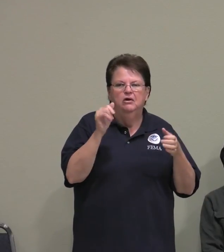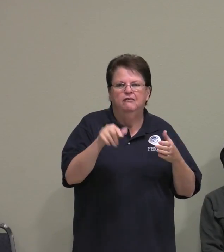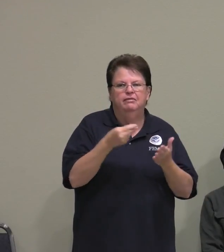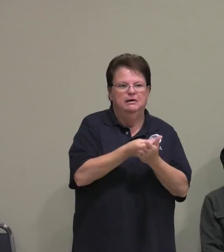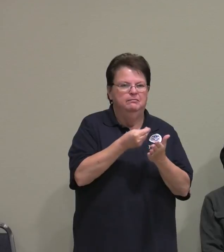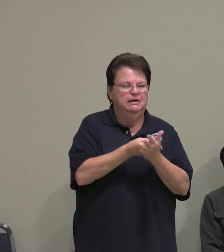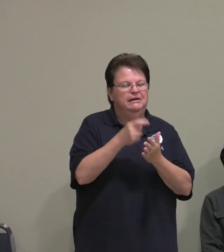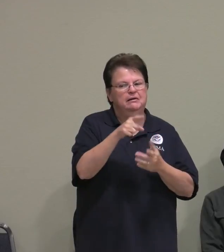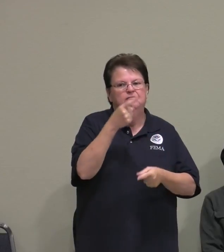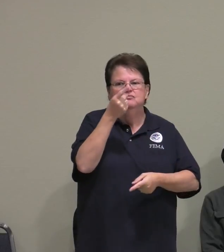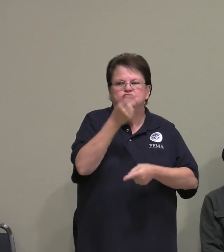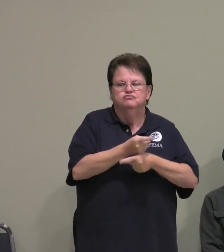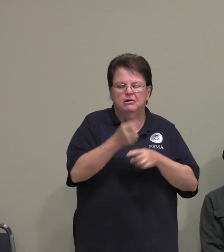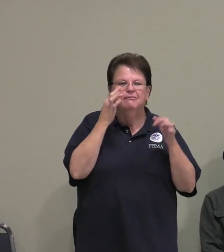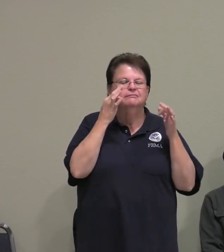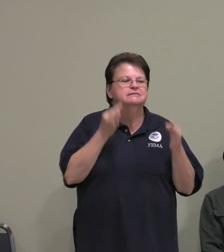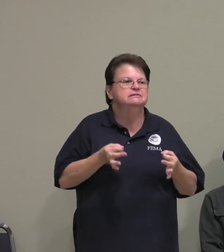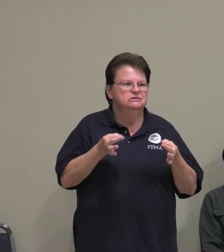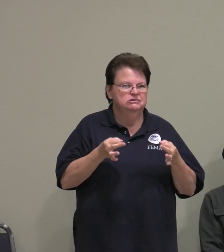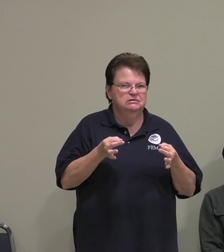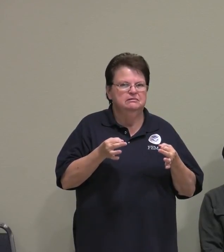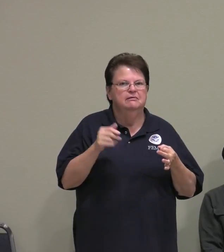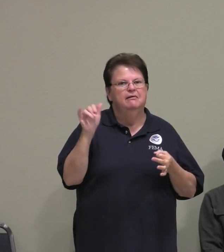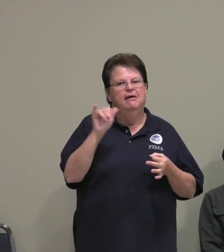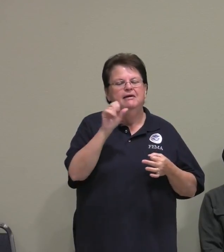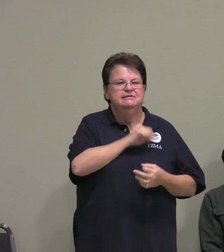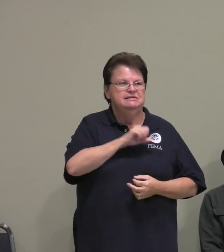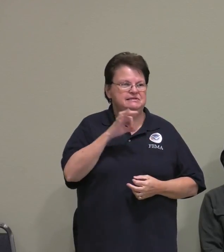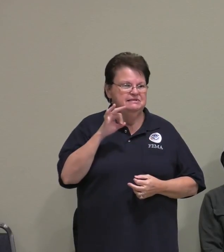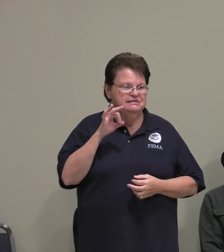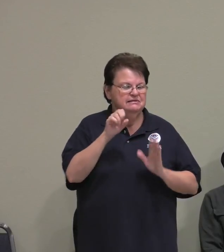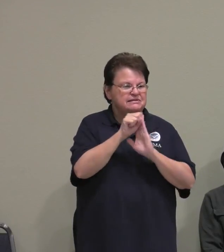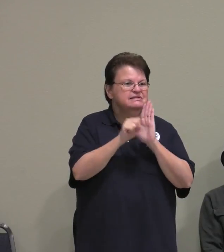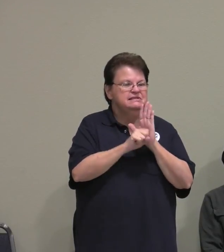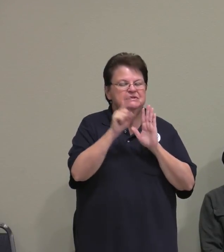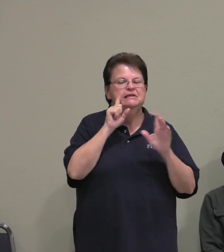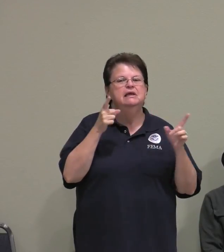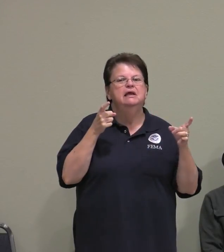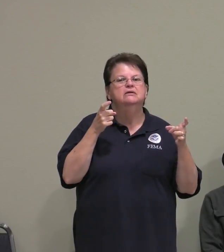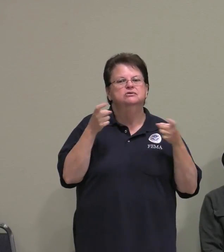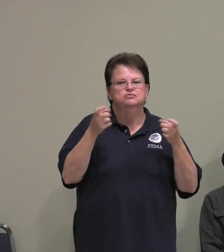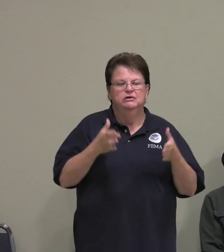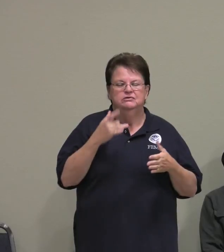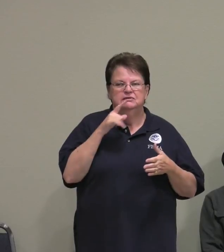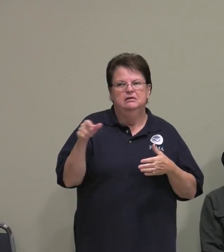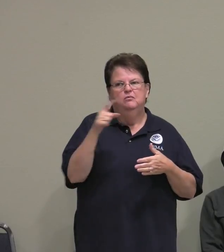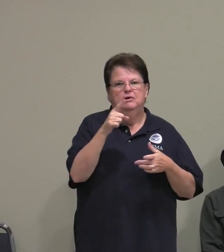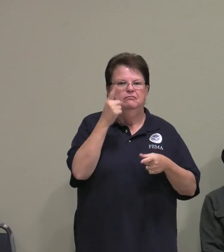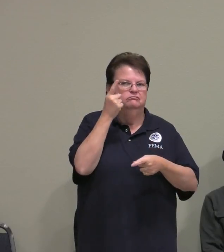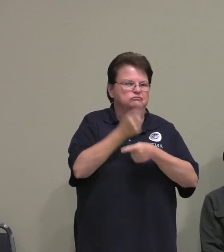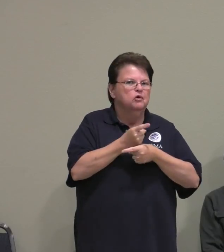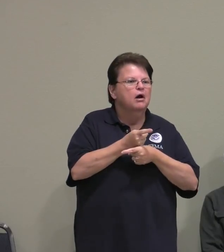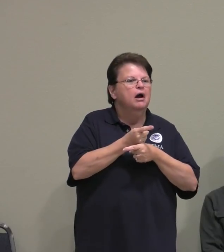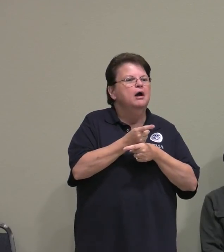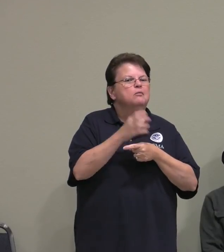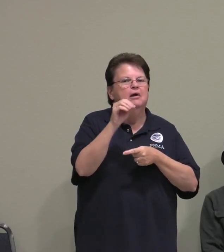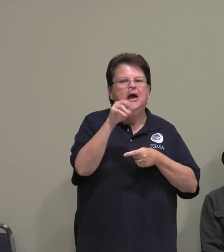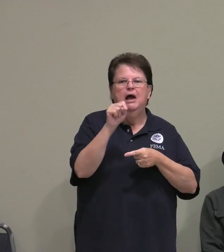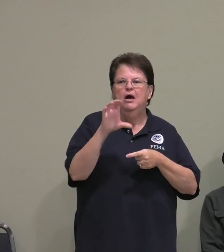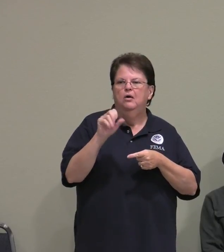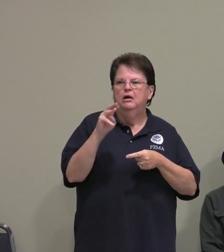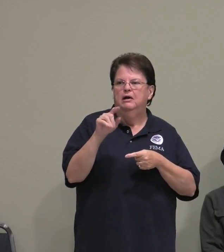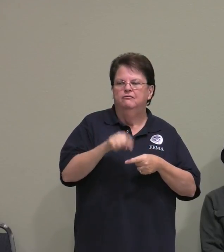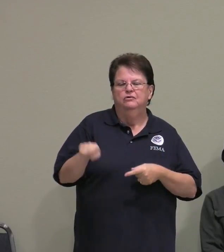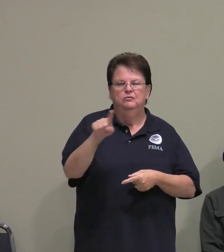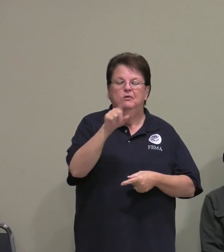find the right solutions, as your state director said, to ensure that we get the outcomes that you need. So we have to ensure that the